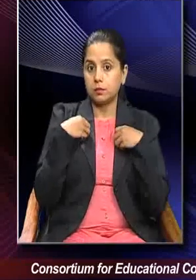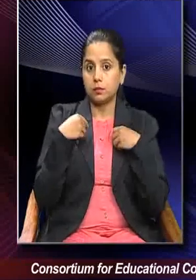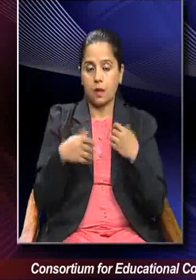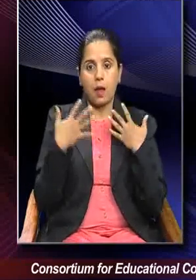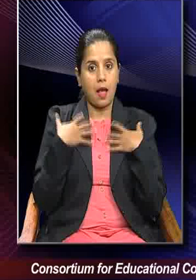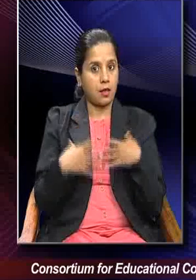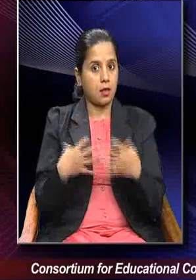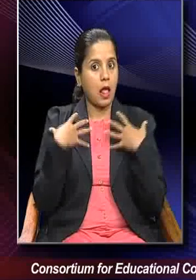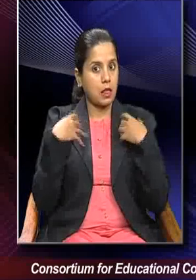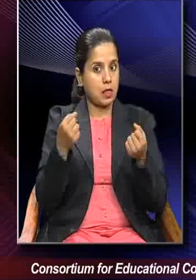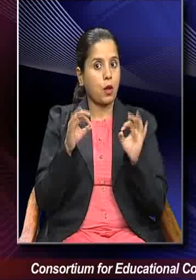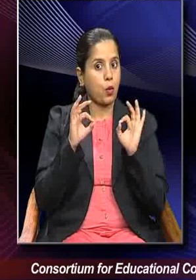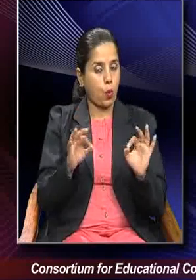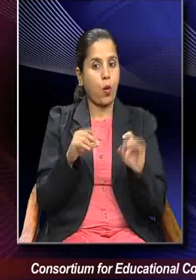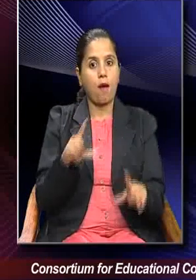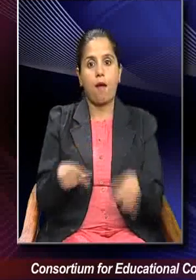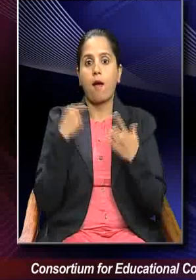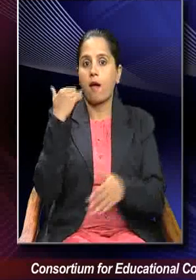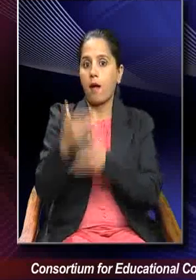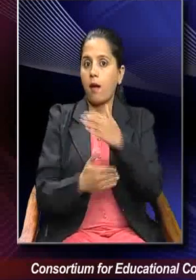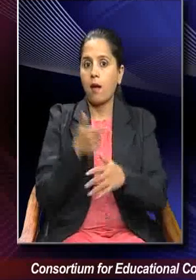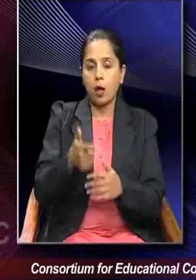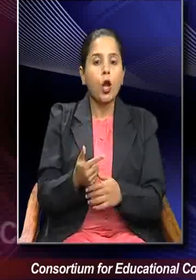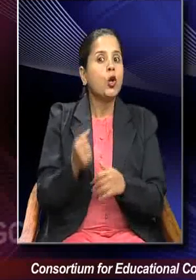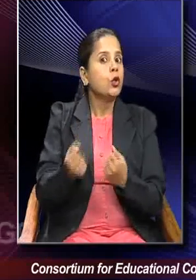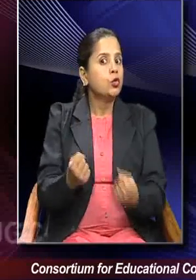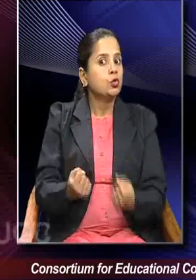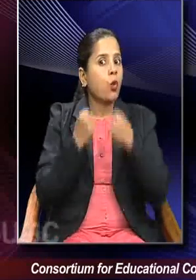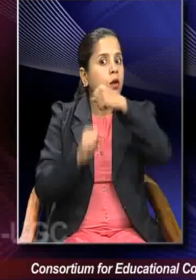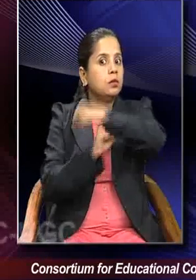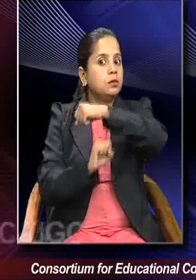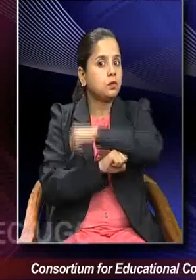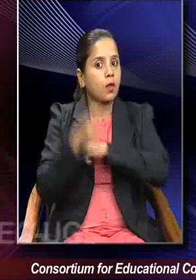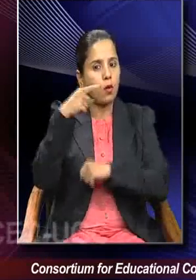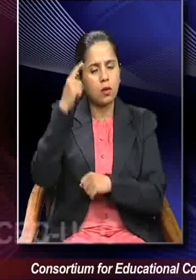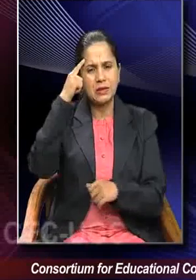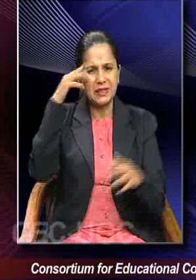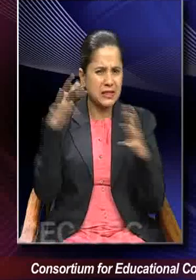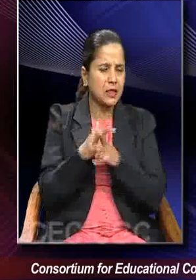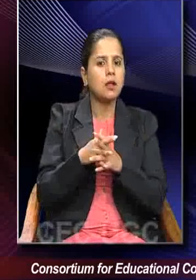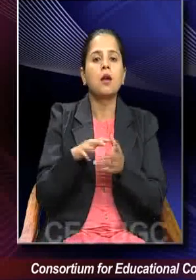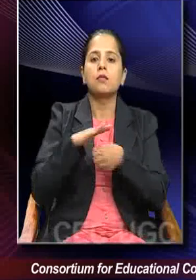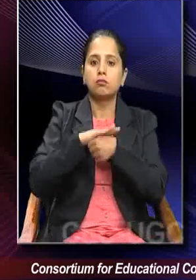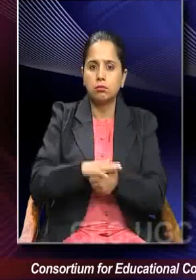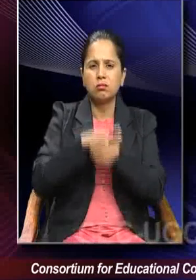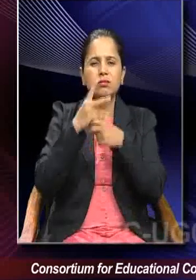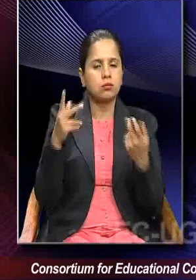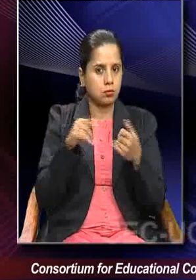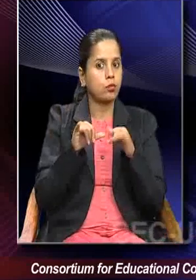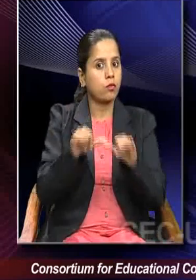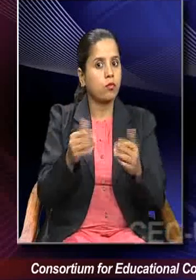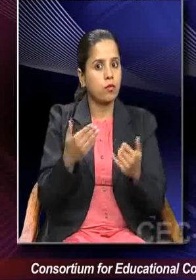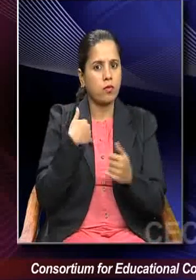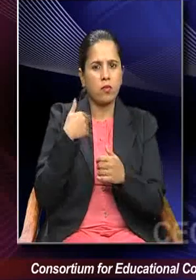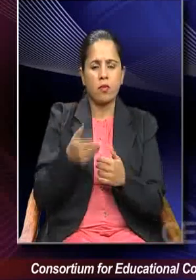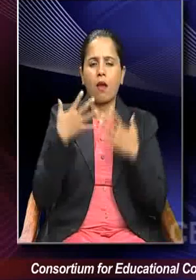healthy lifestyle lays a strong basis for the stress management. Neglecting our